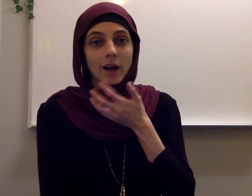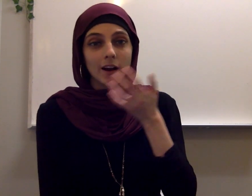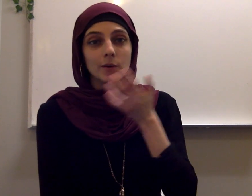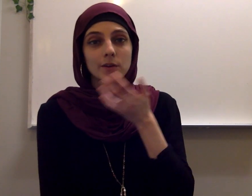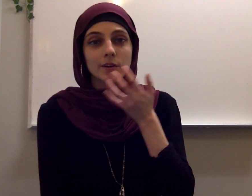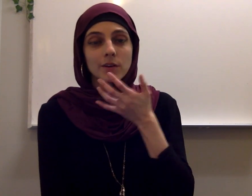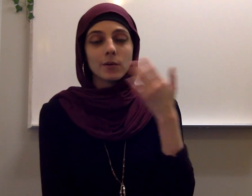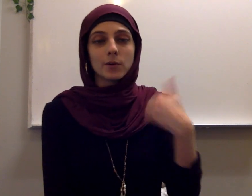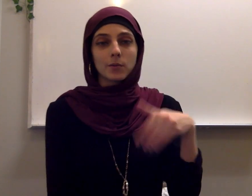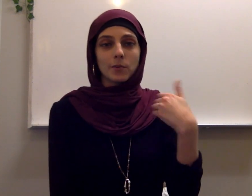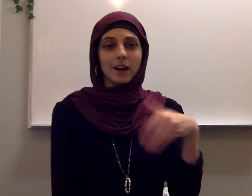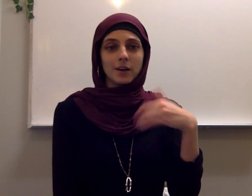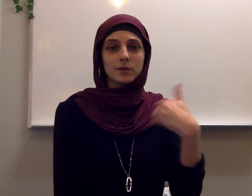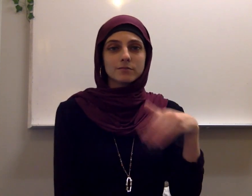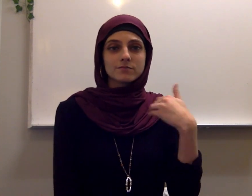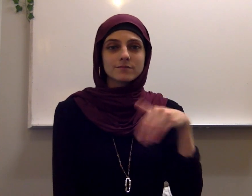wow or wow.